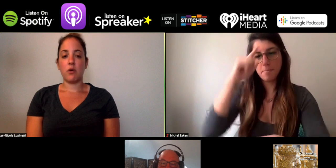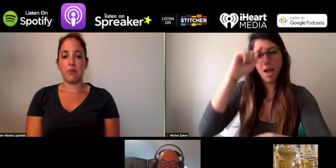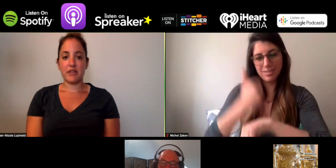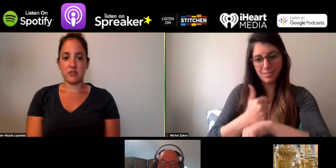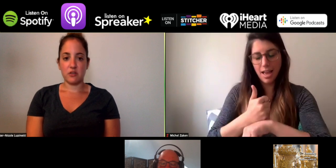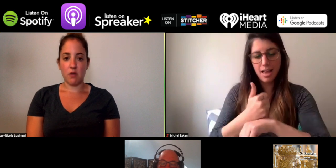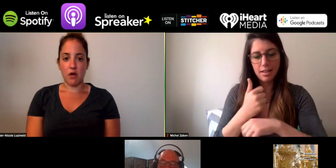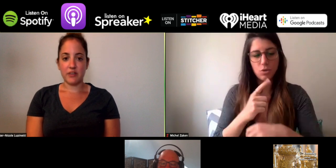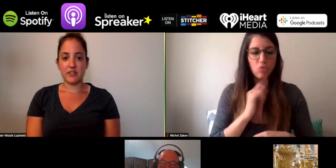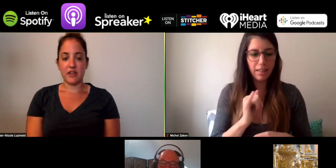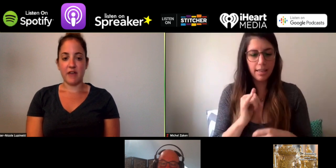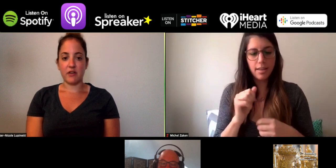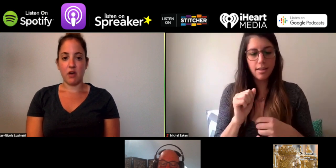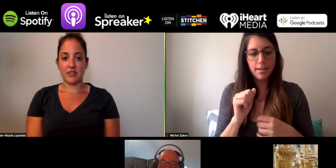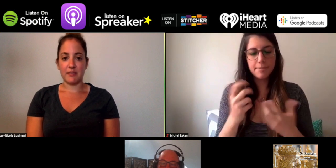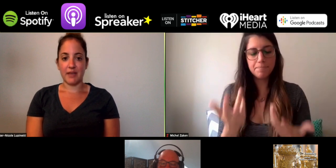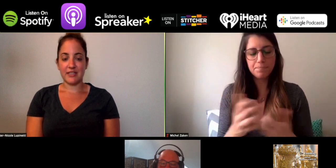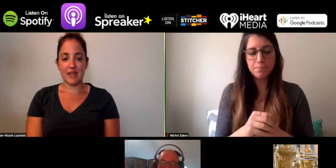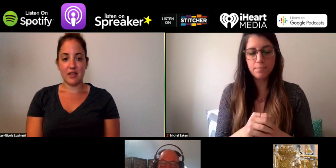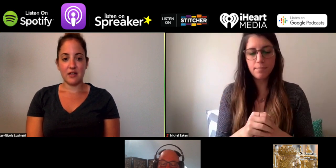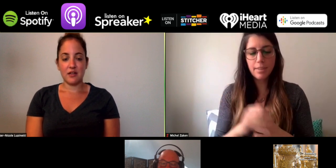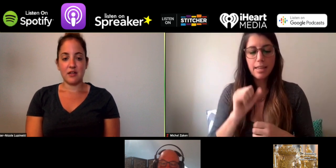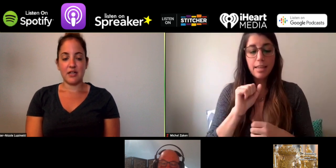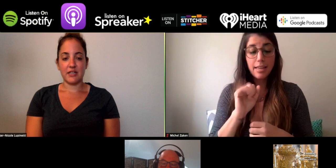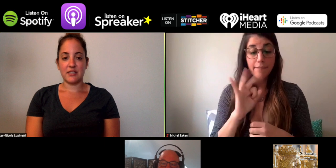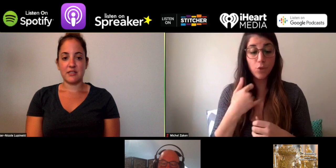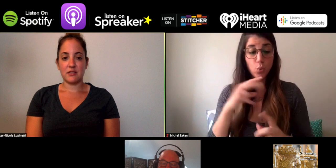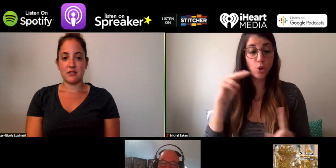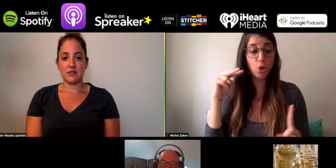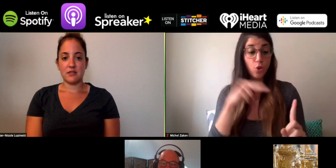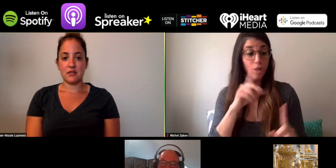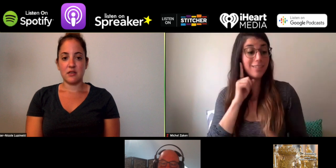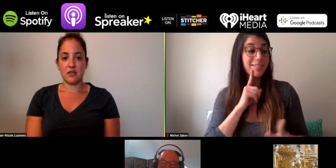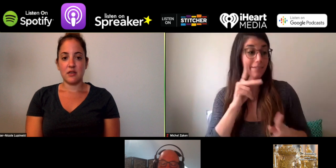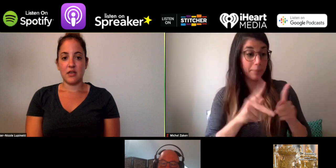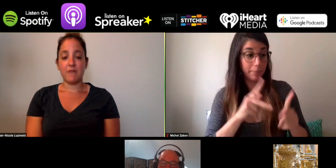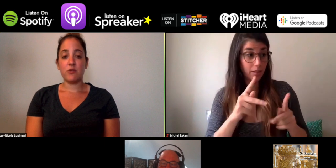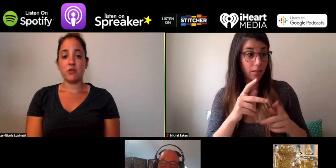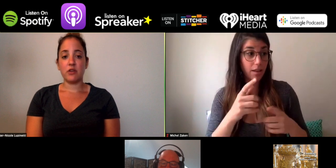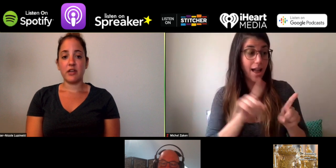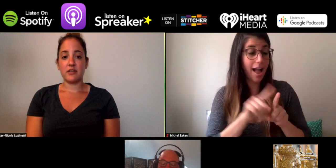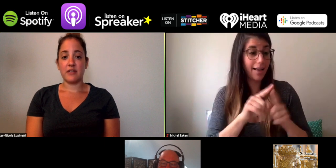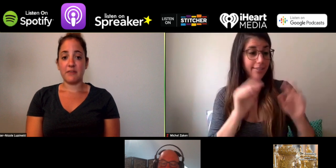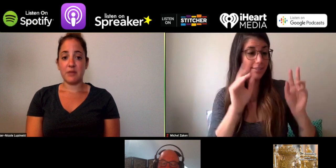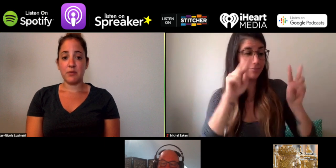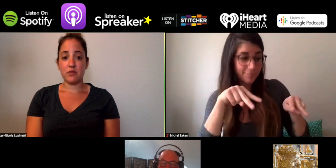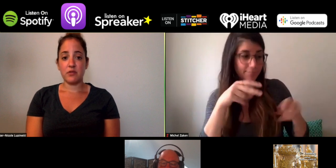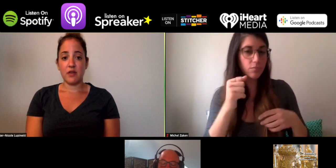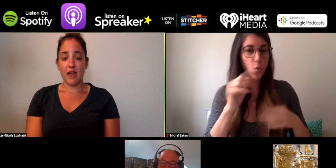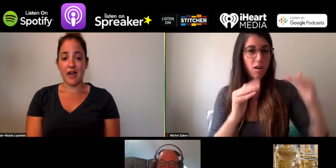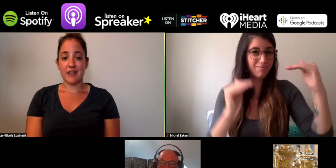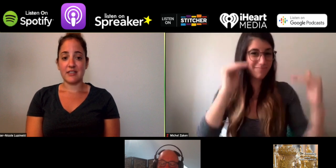So going back to the term autist and having an autist mindset, it's, if you were to look at it, deaf